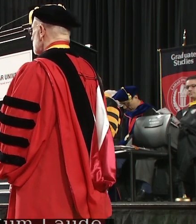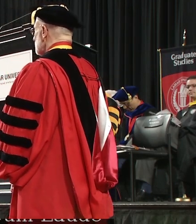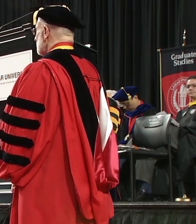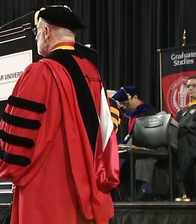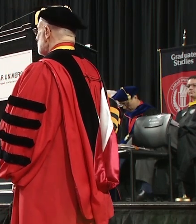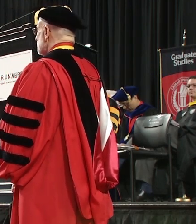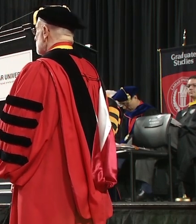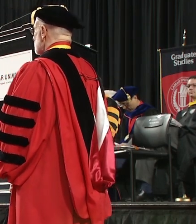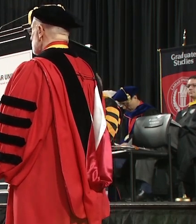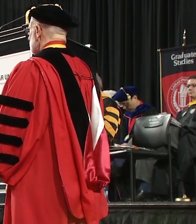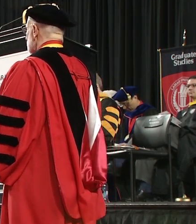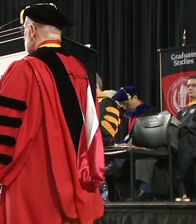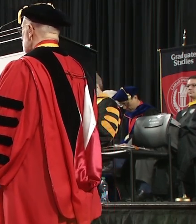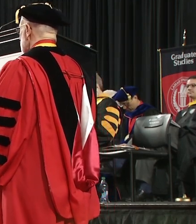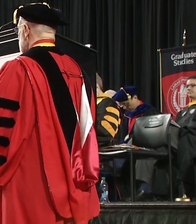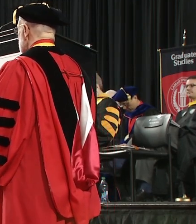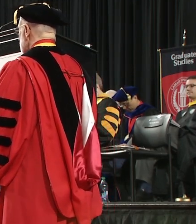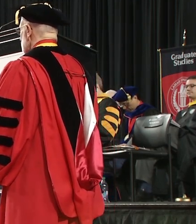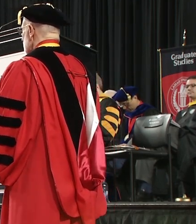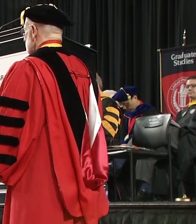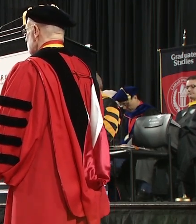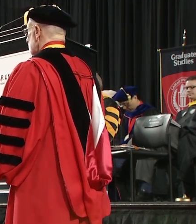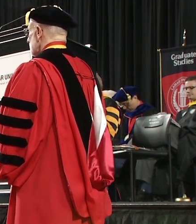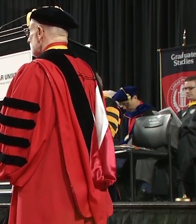Harley Morgan Spence.